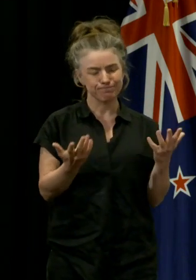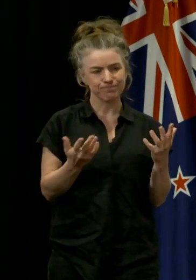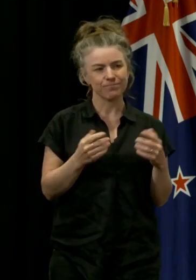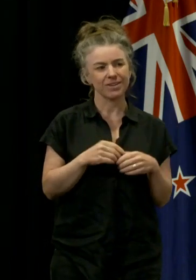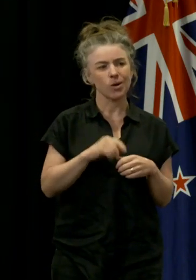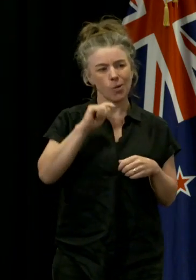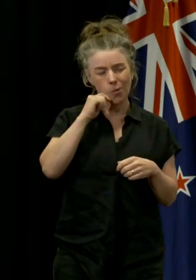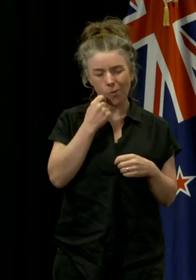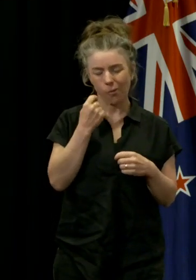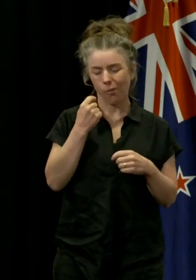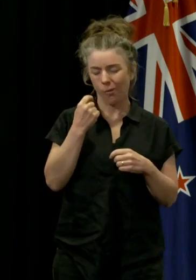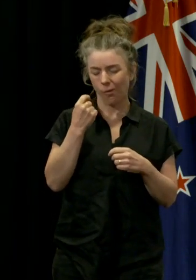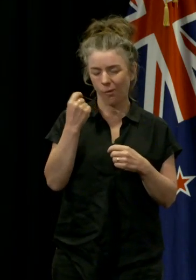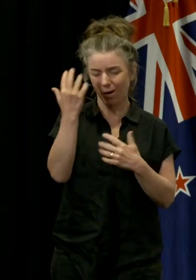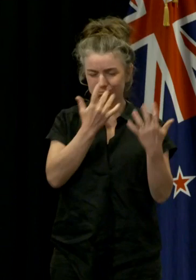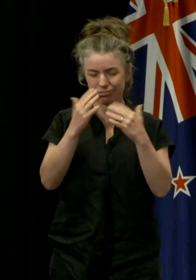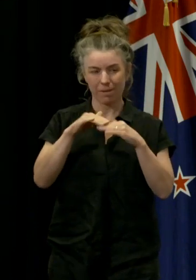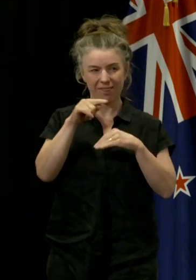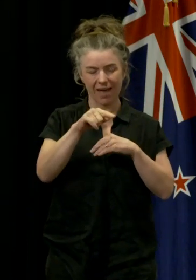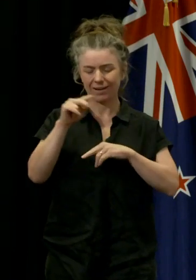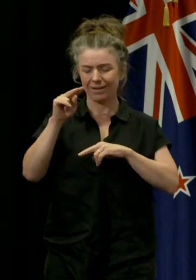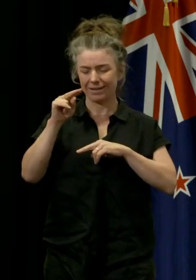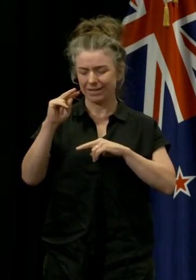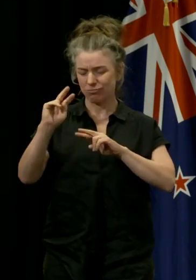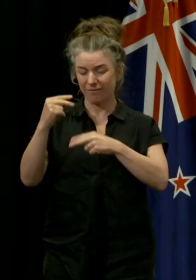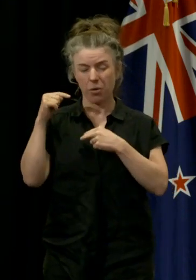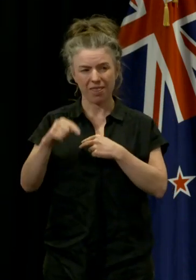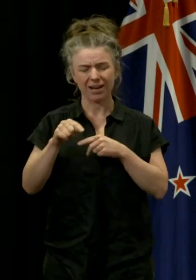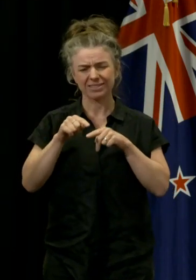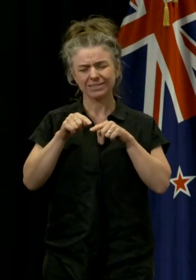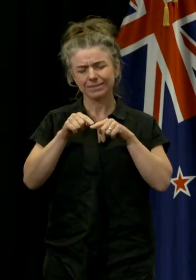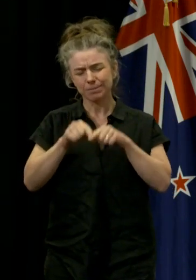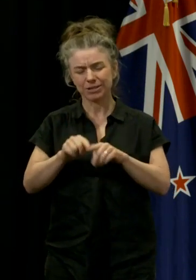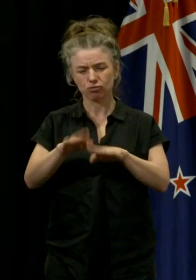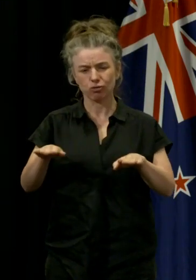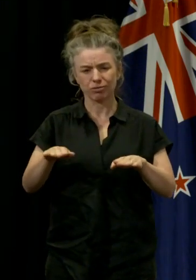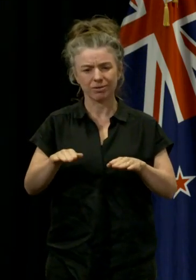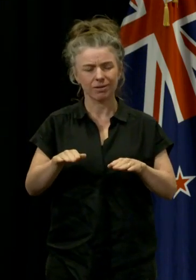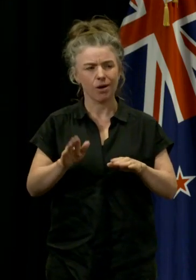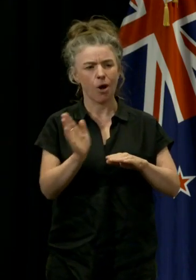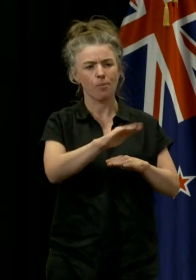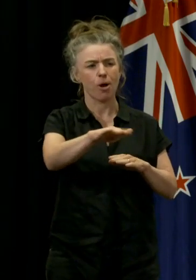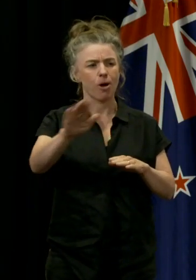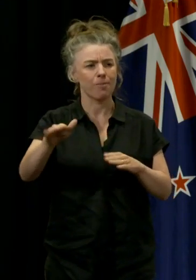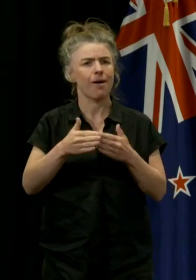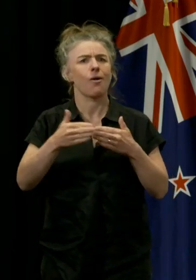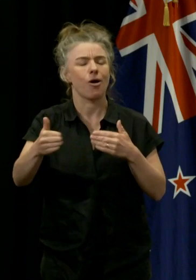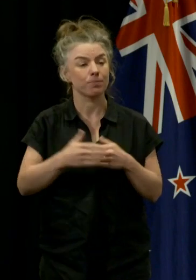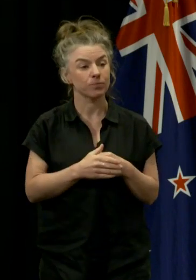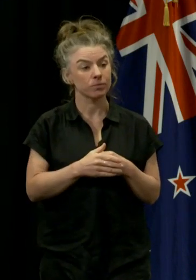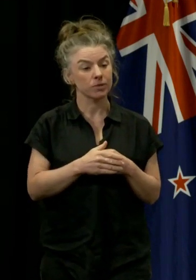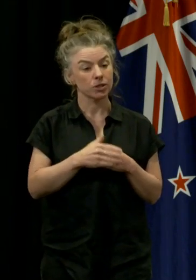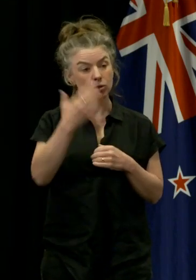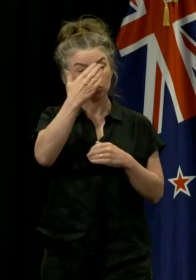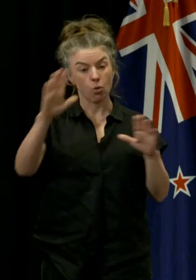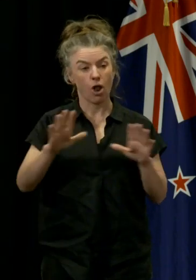something that we'll be continuing to assess depending on how long it is that we have kids away from school for. At this point, bringing forward the school holidays, which is 2